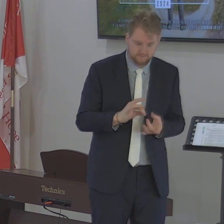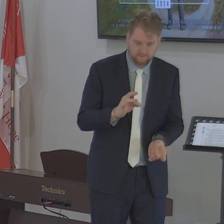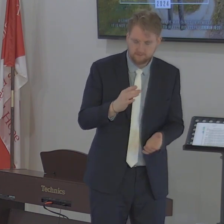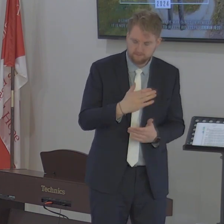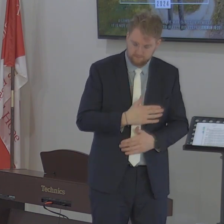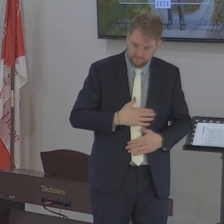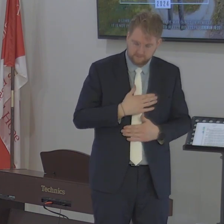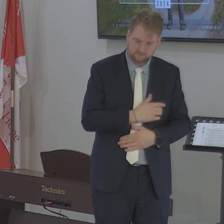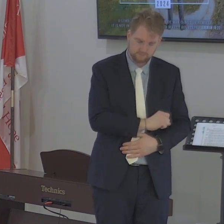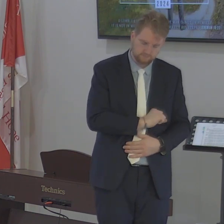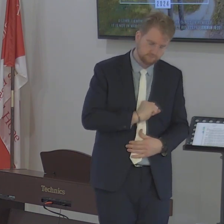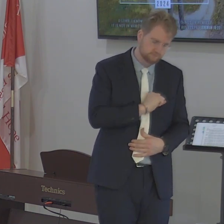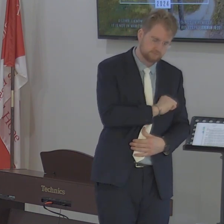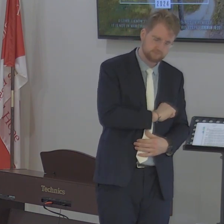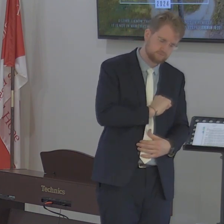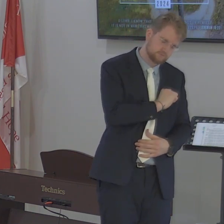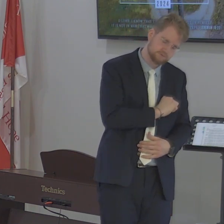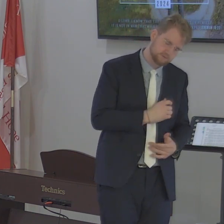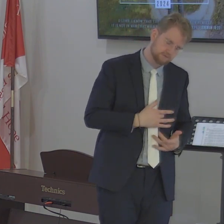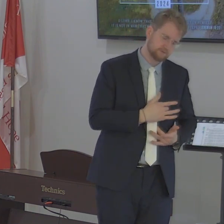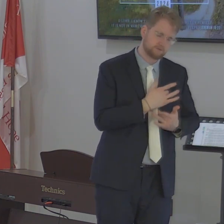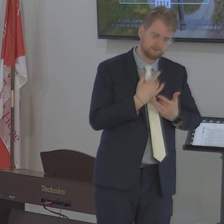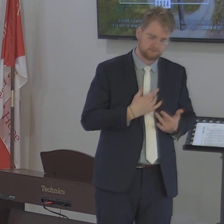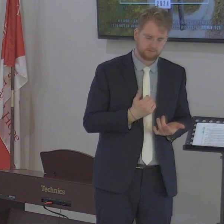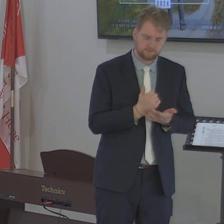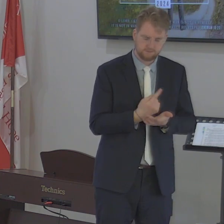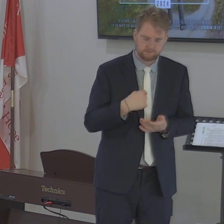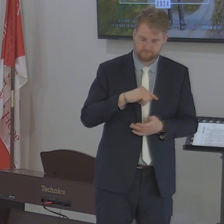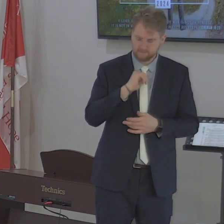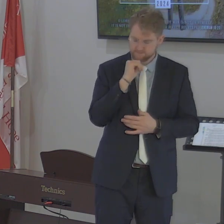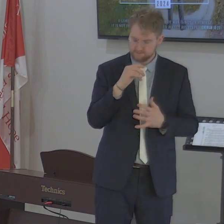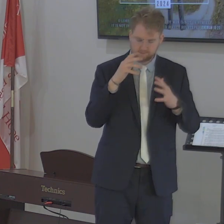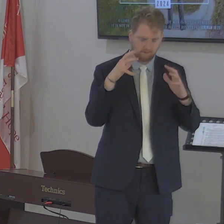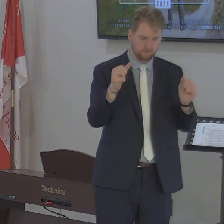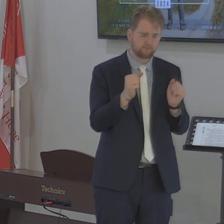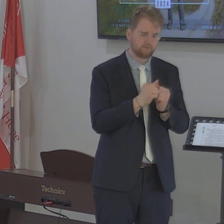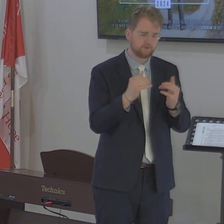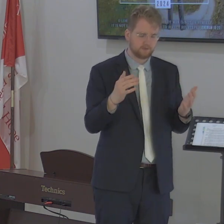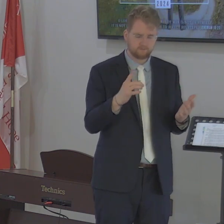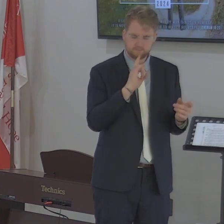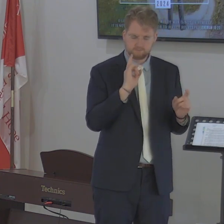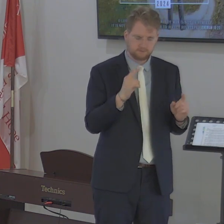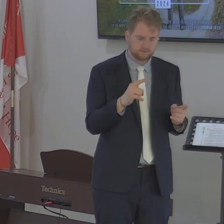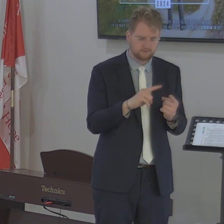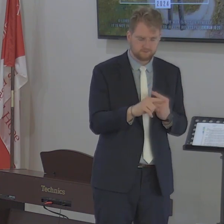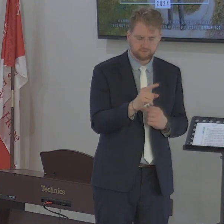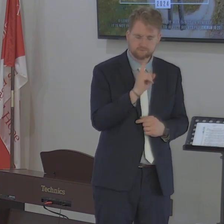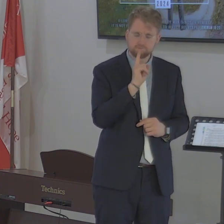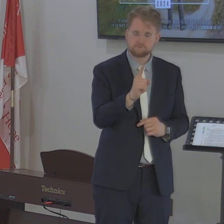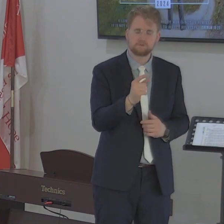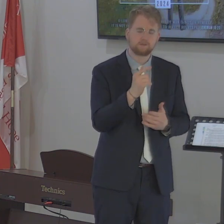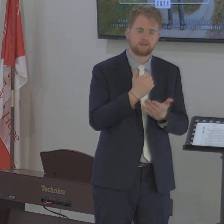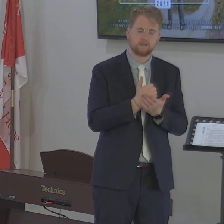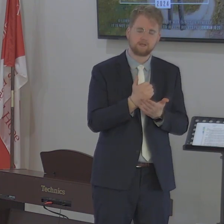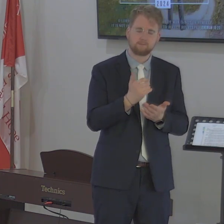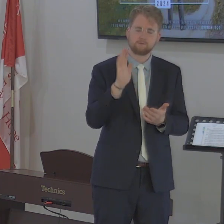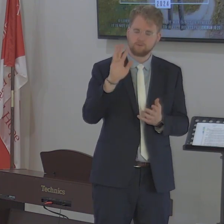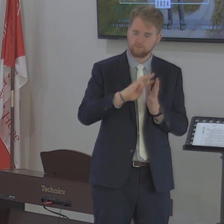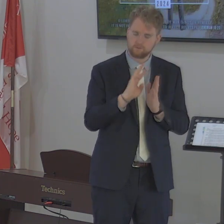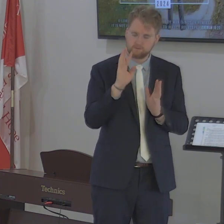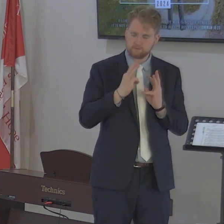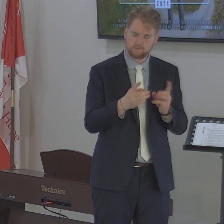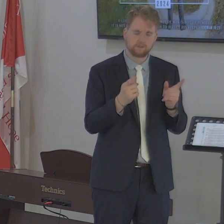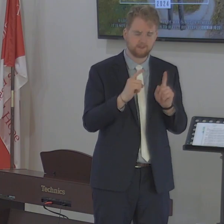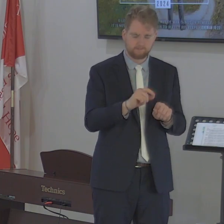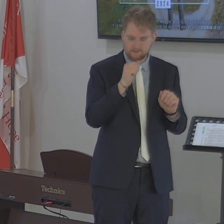hearts. Help us not to walk out of here without responding to the truth. You have your will and your way, God. Please bless the invitation. We ask it